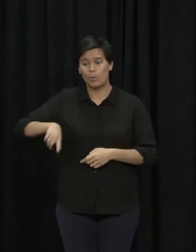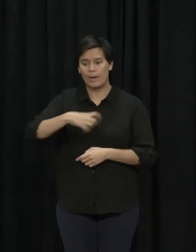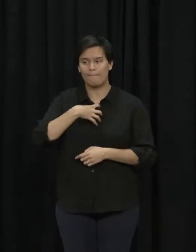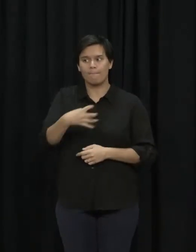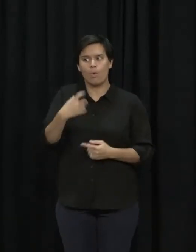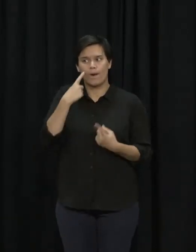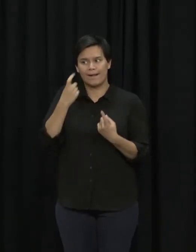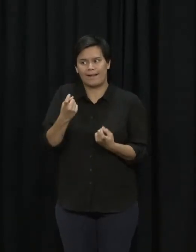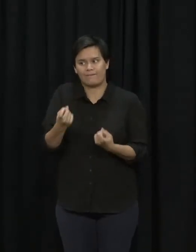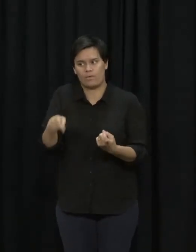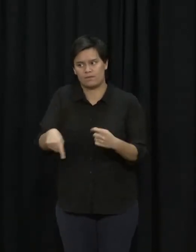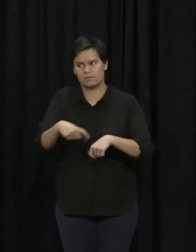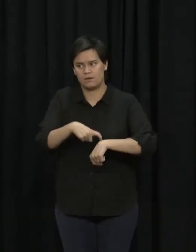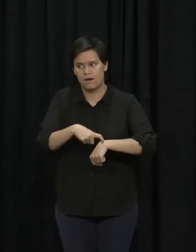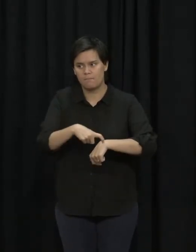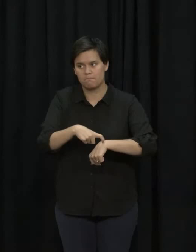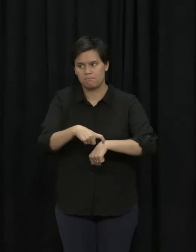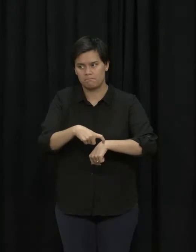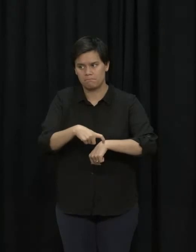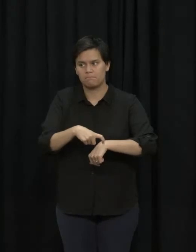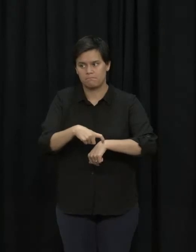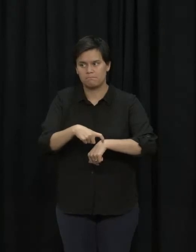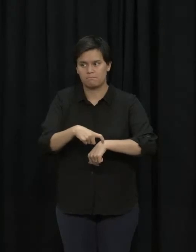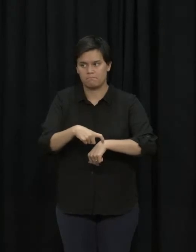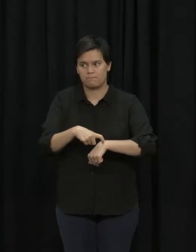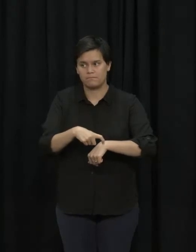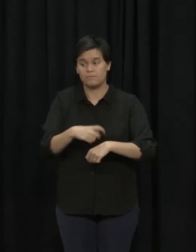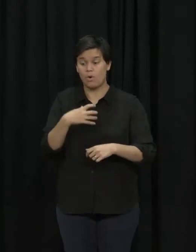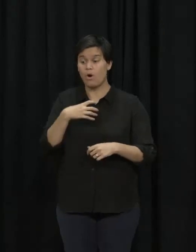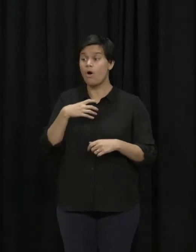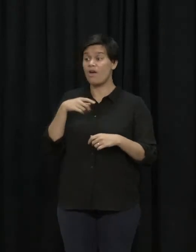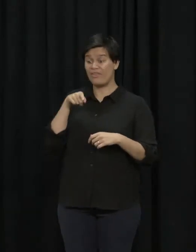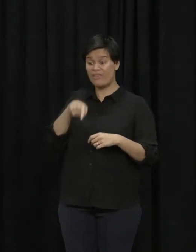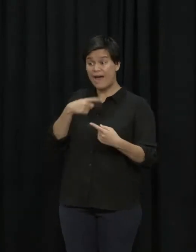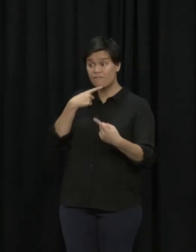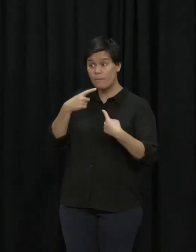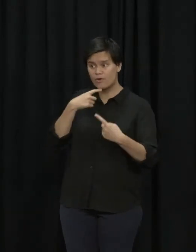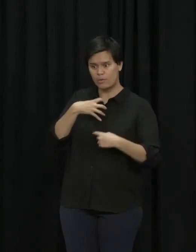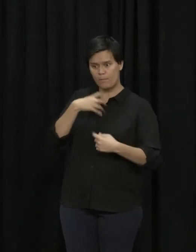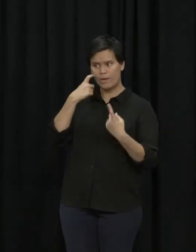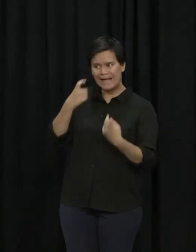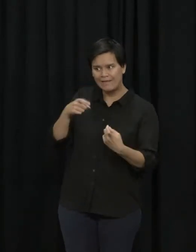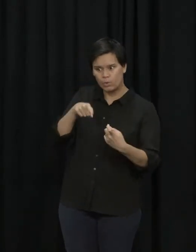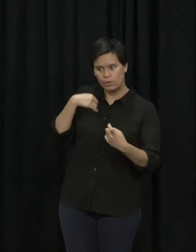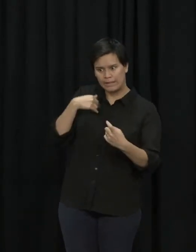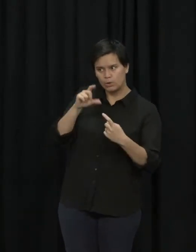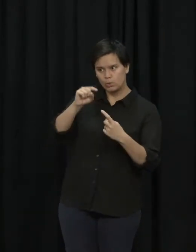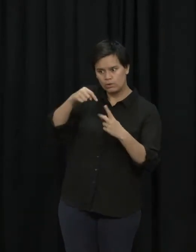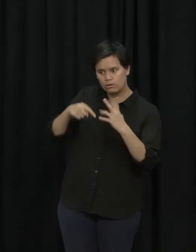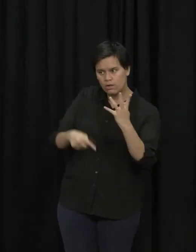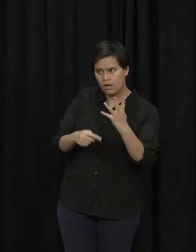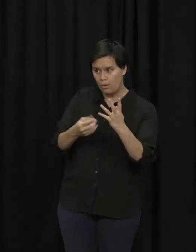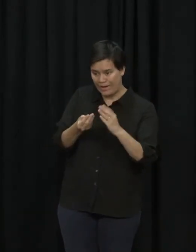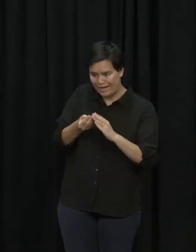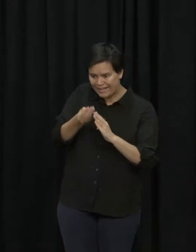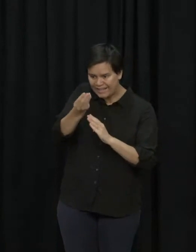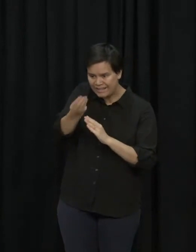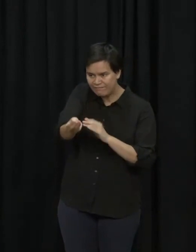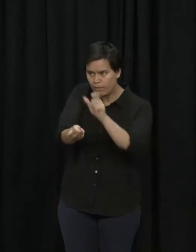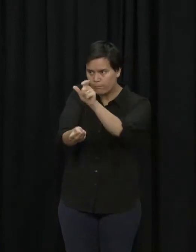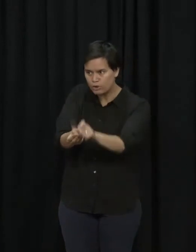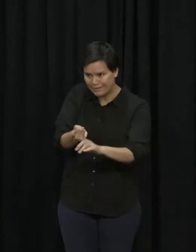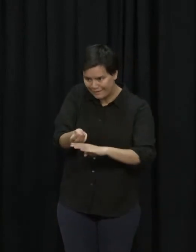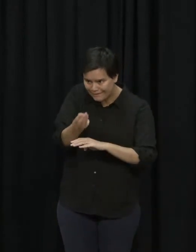contacts. And that's the information that we are given directly to people. And that's where we're being very prescriptive about what we expect. We've always had